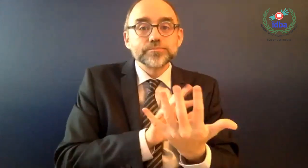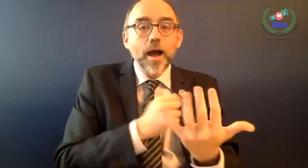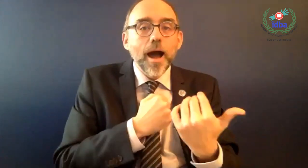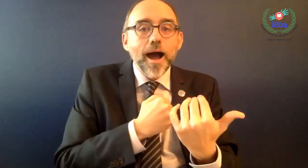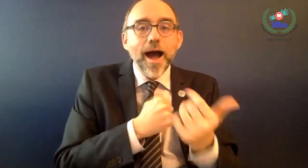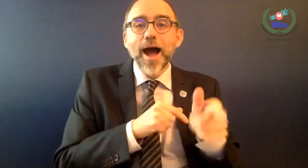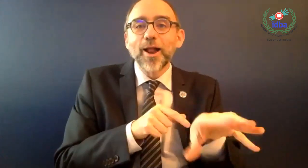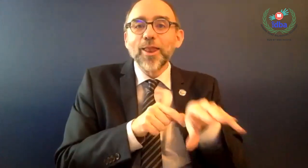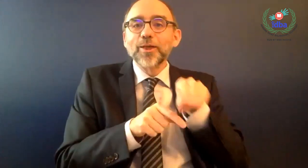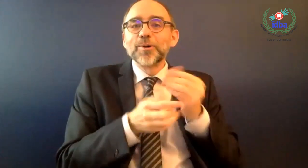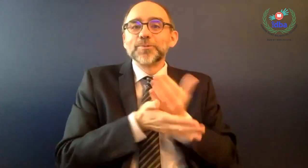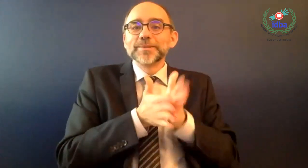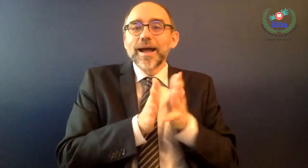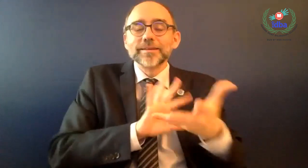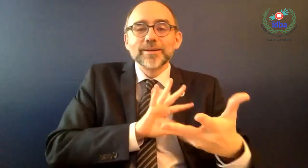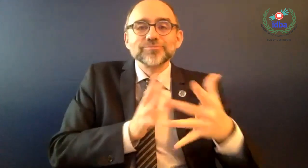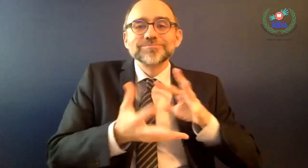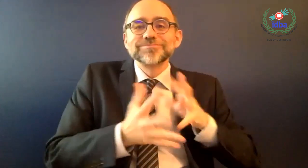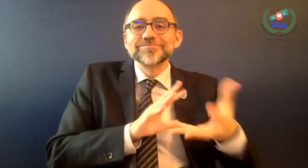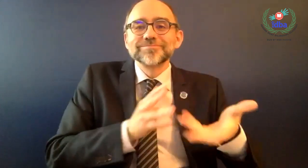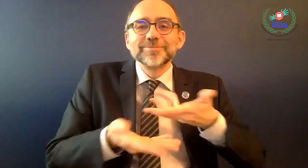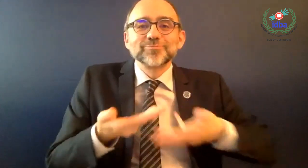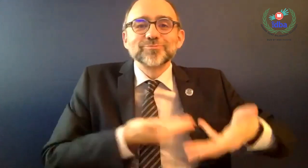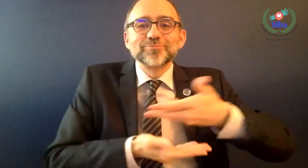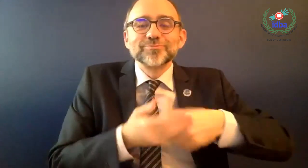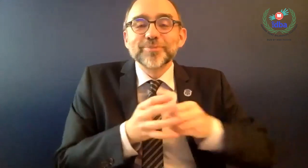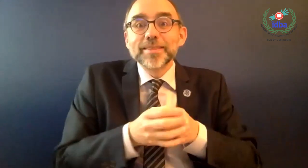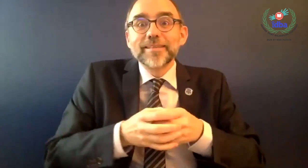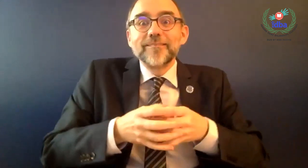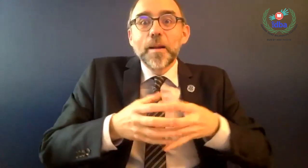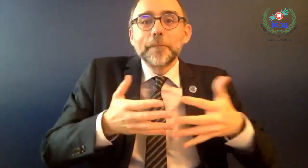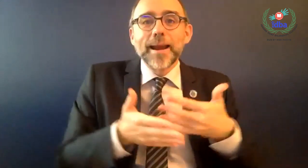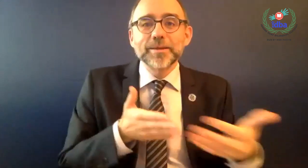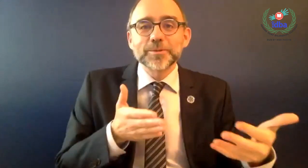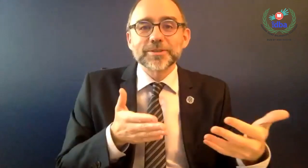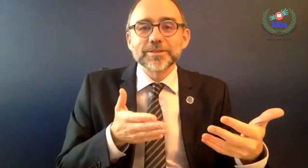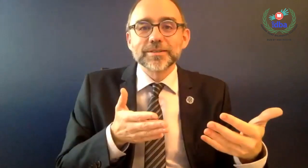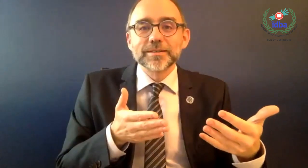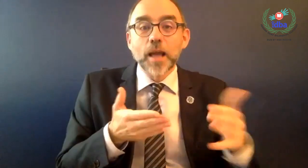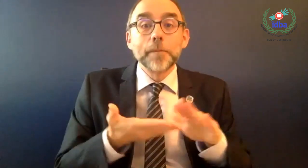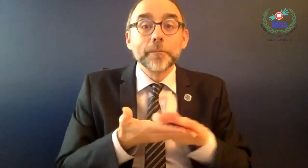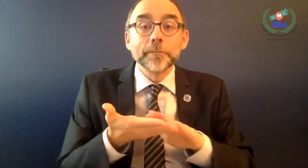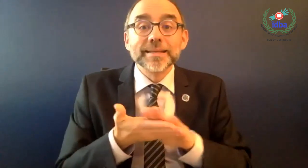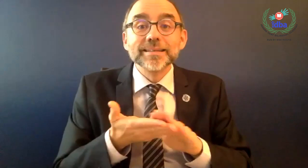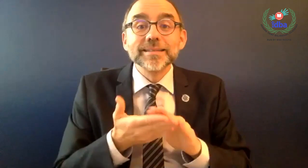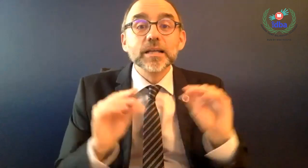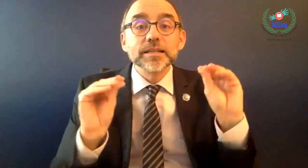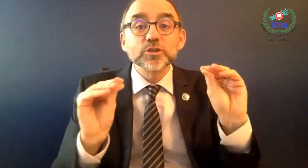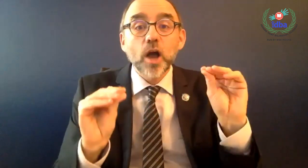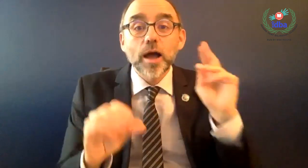when you meet people, you are able to communicate, you learn something new from, you exchange ideas, you exchange signs, and it makes your language